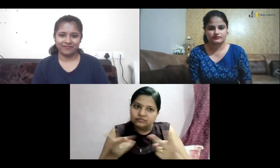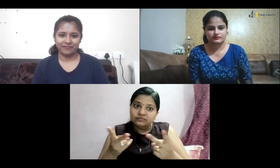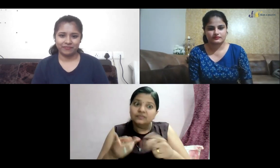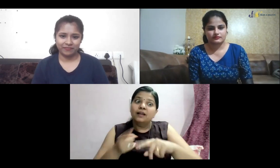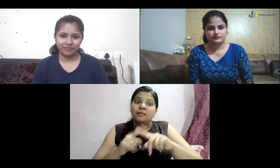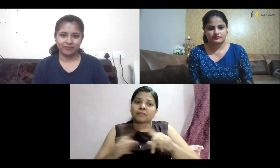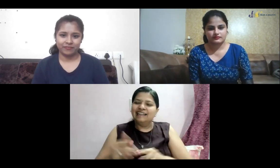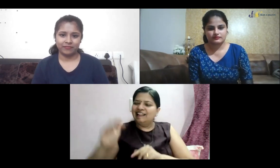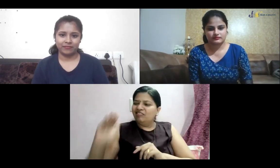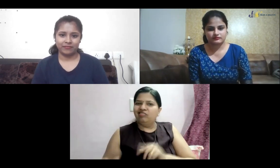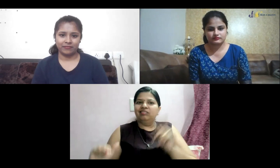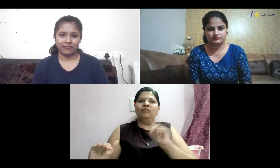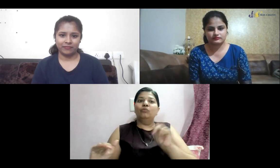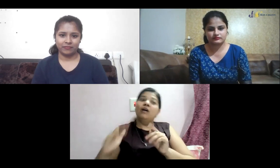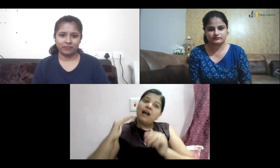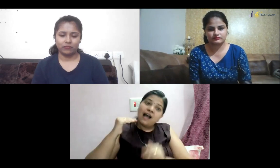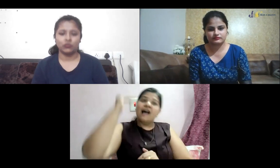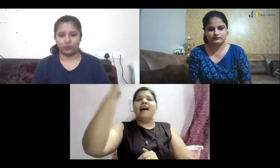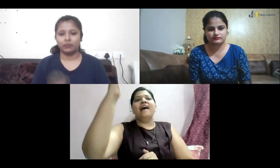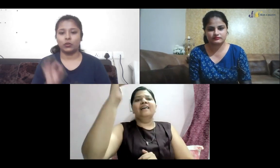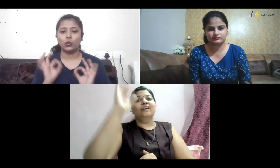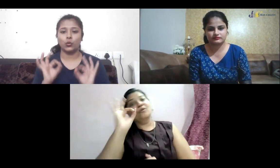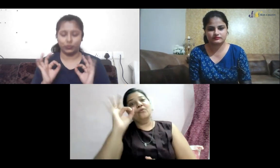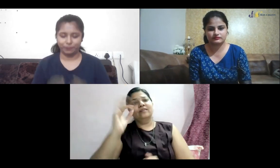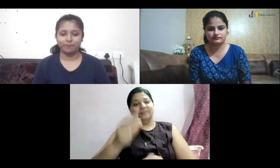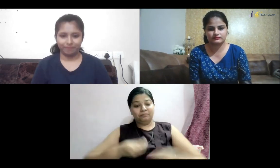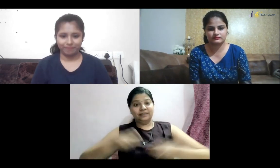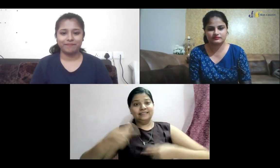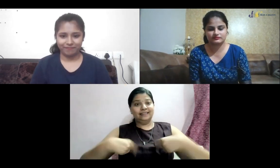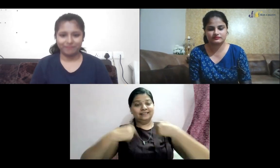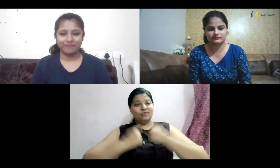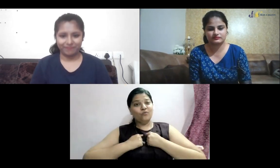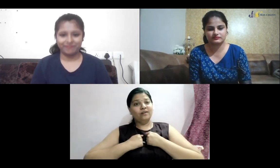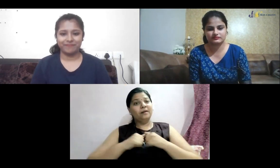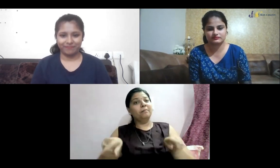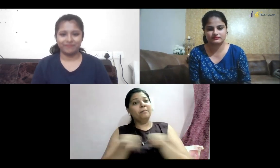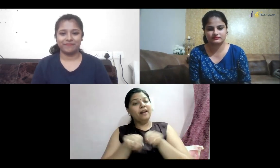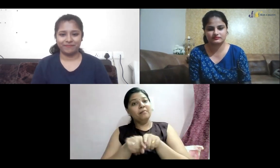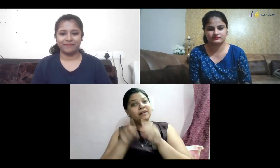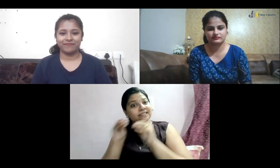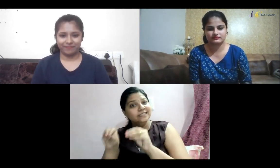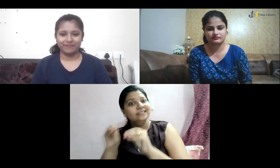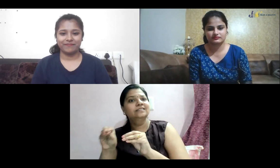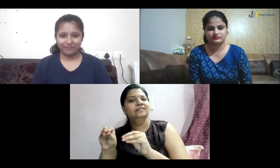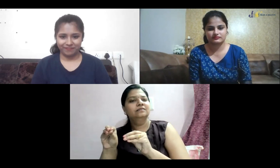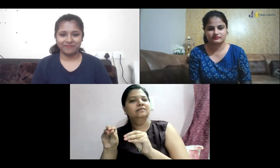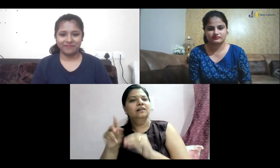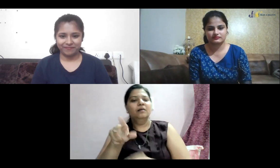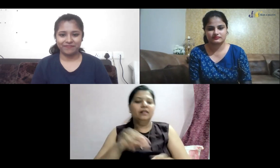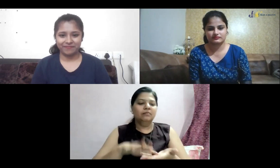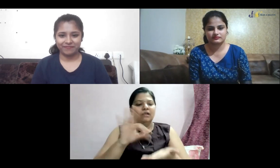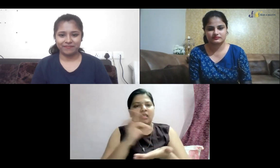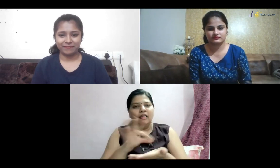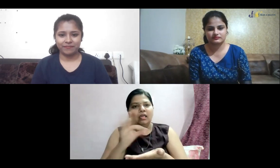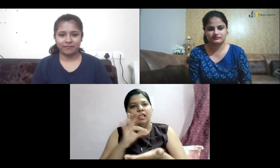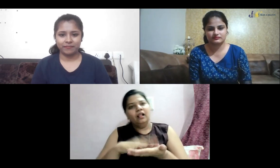some vocational trainings. If they have to take some high vocational training, so they can set up their own business. They can